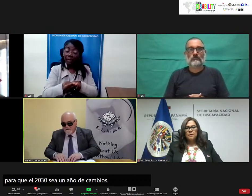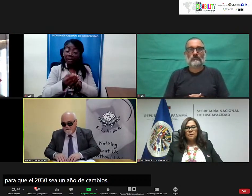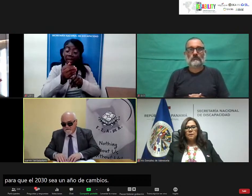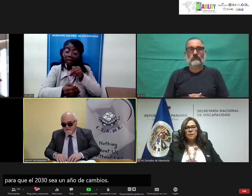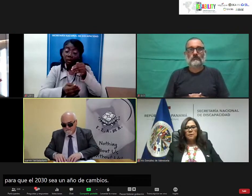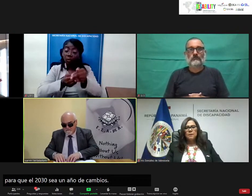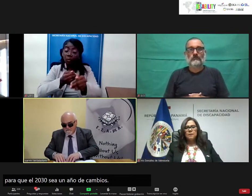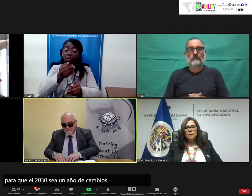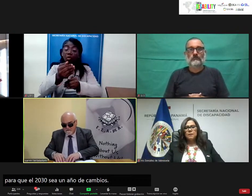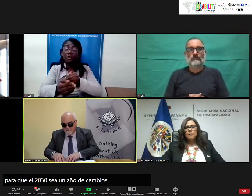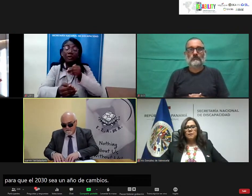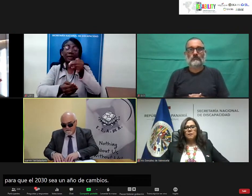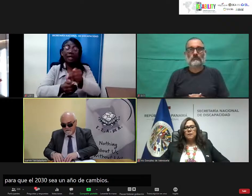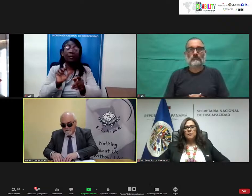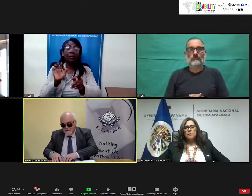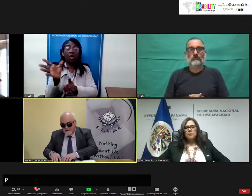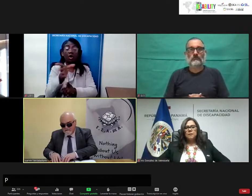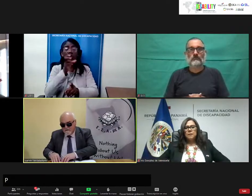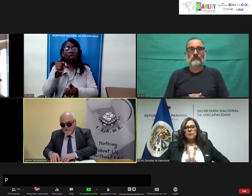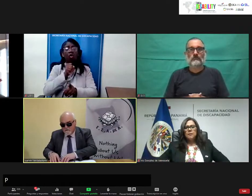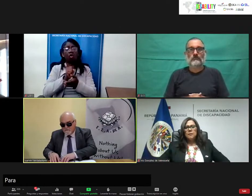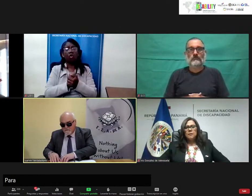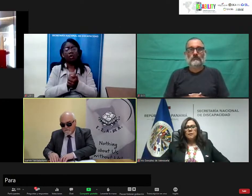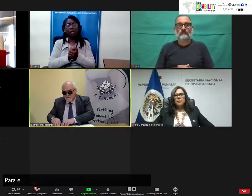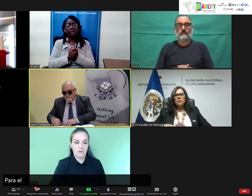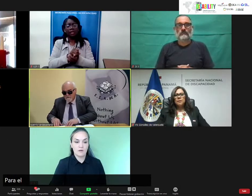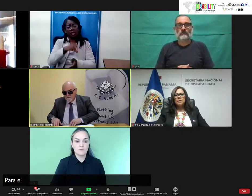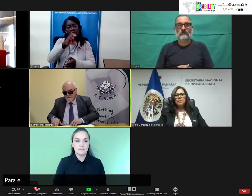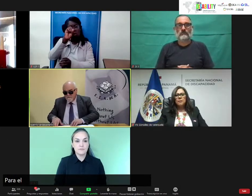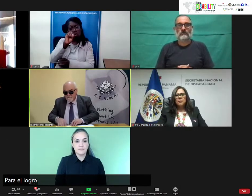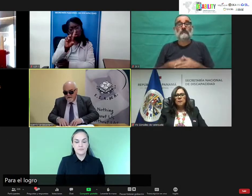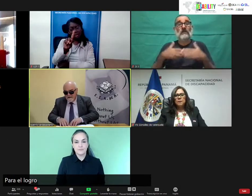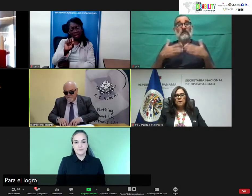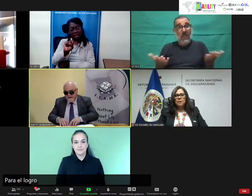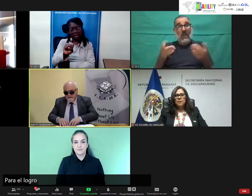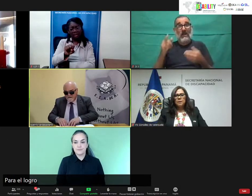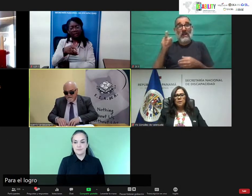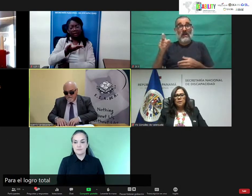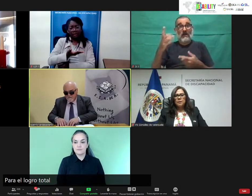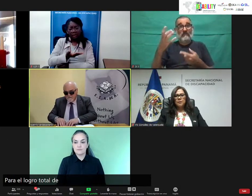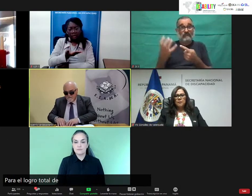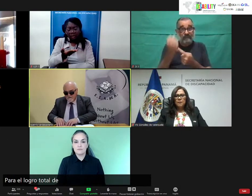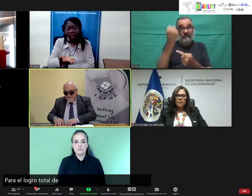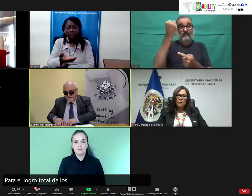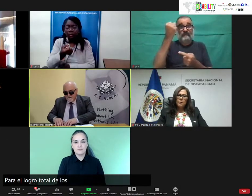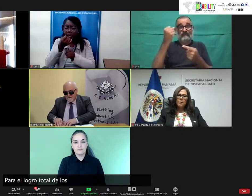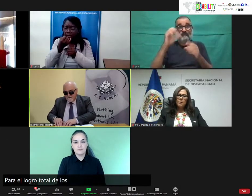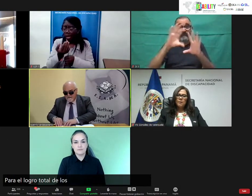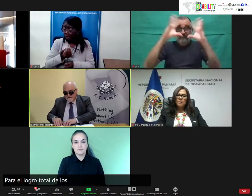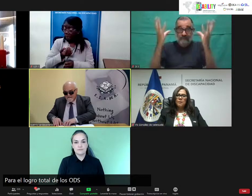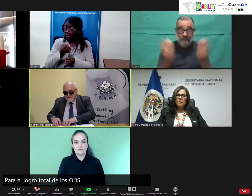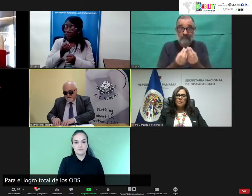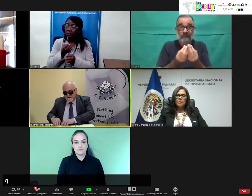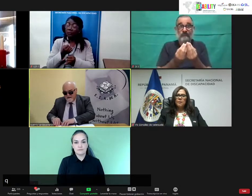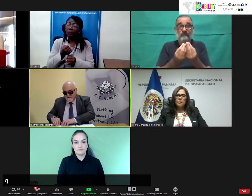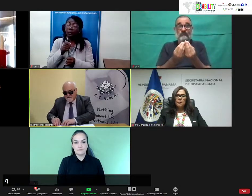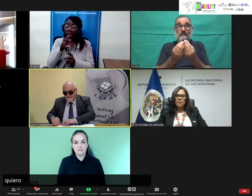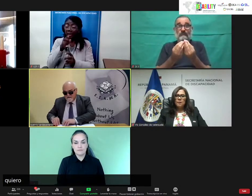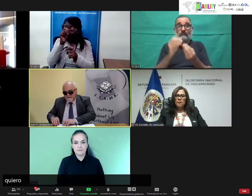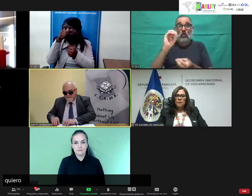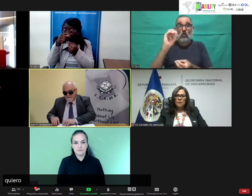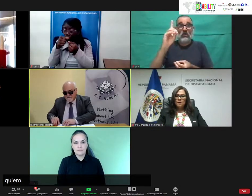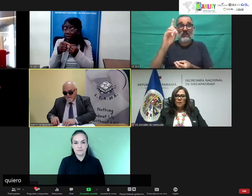of the sdgs let me conclude by reminding you that the